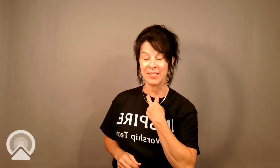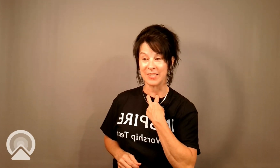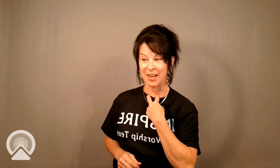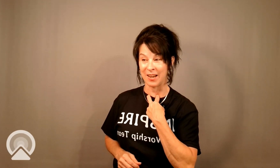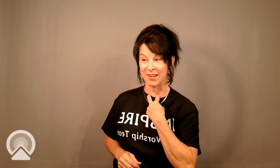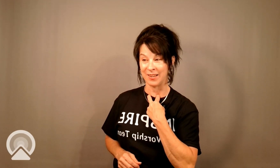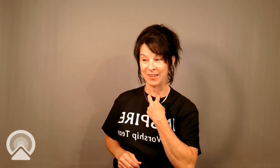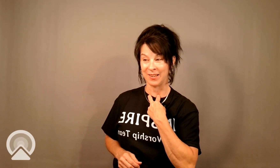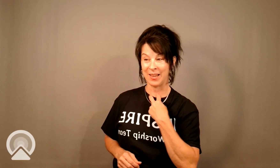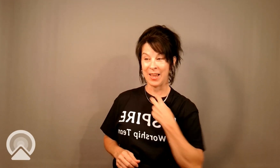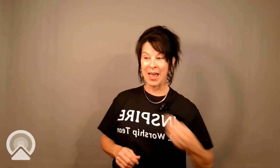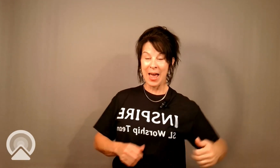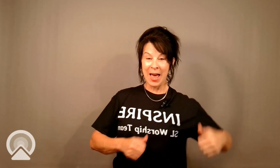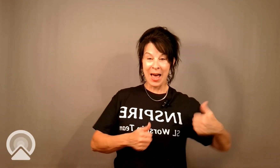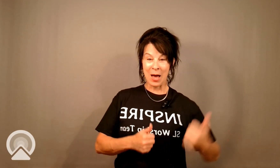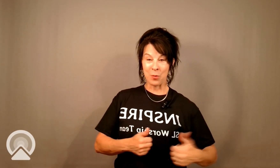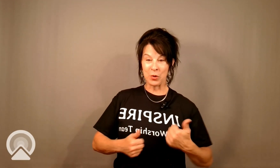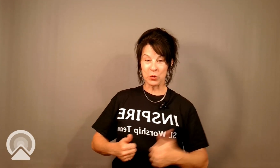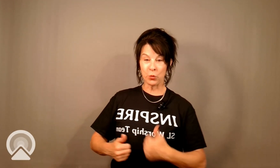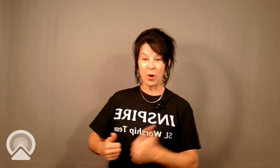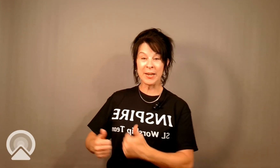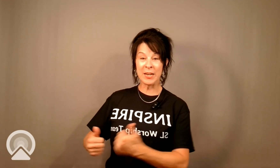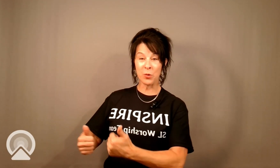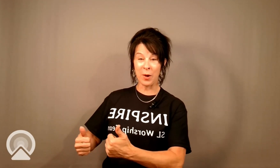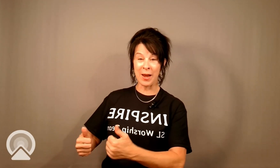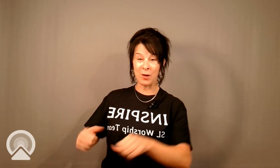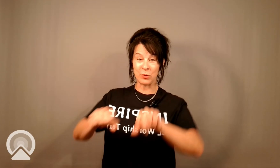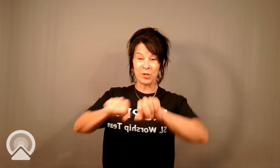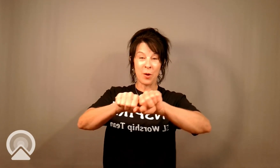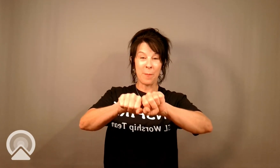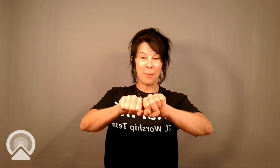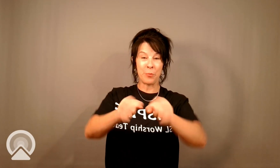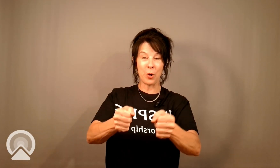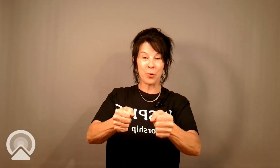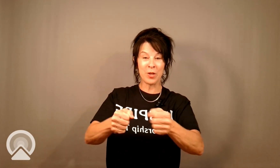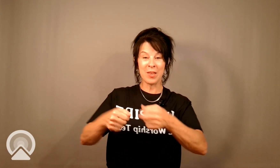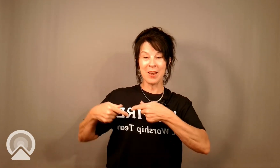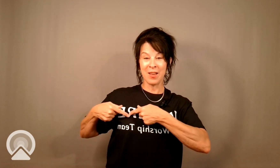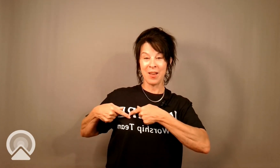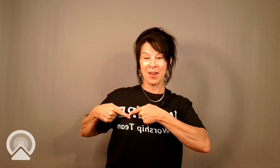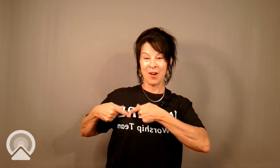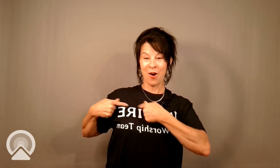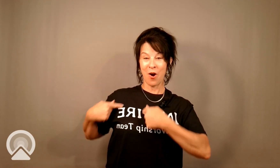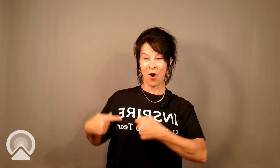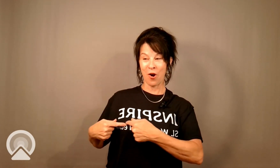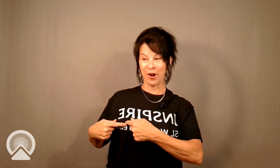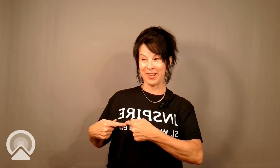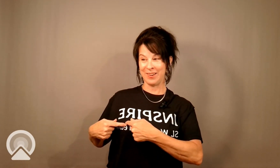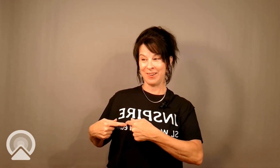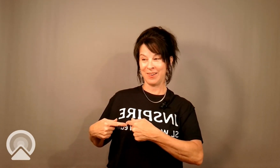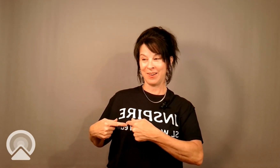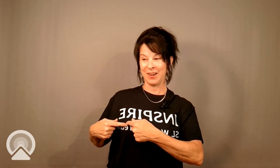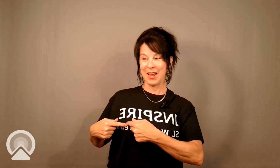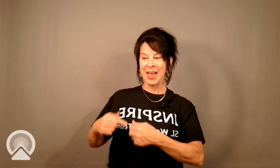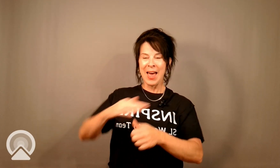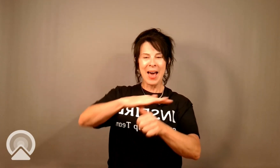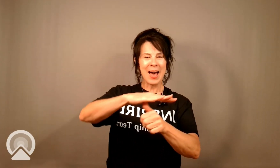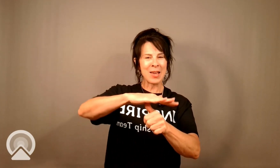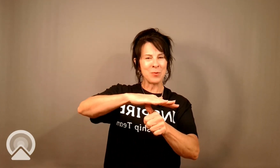stuck. I was running around broken hearted. I